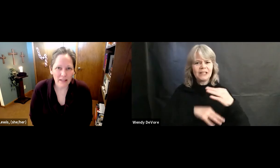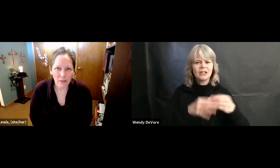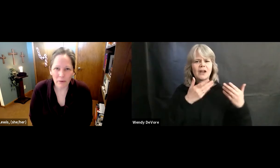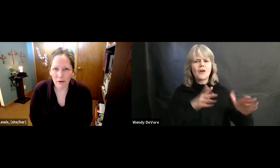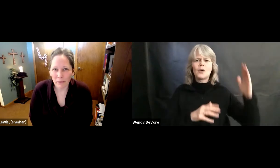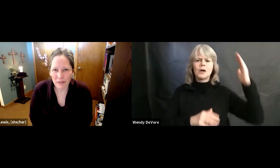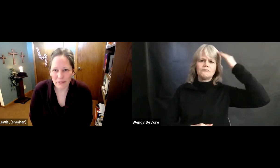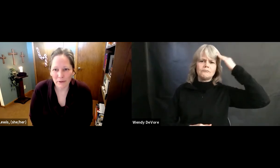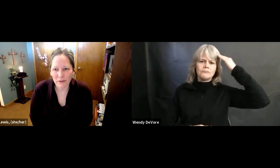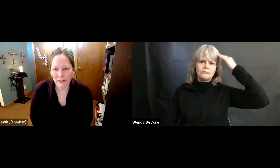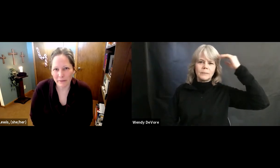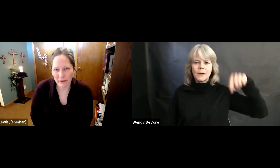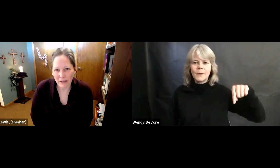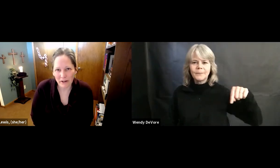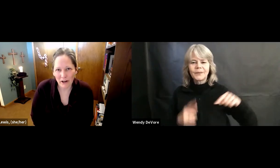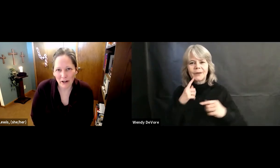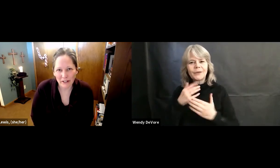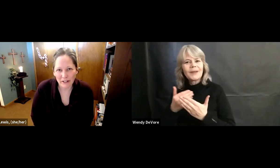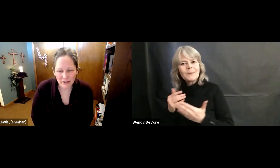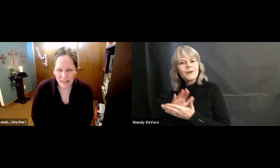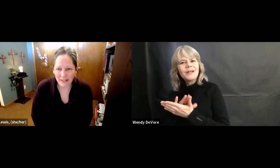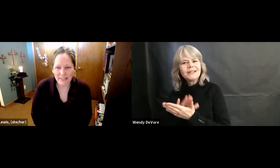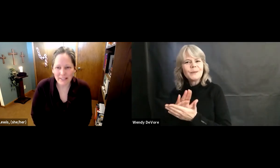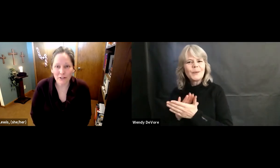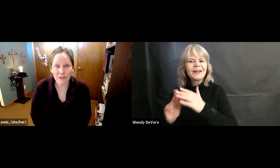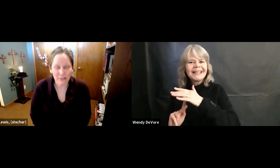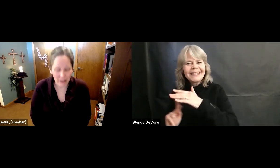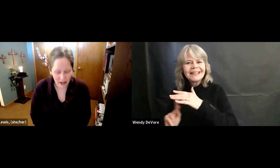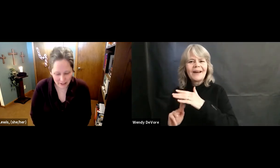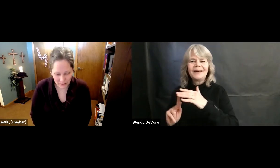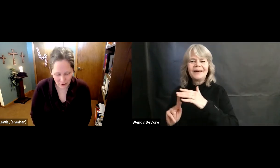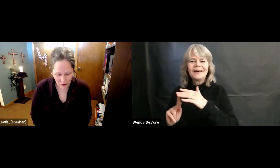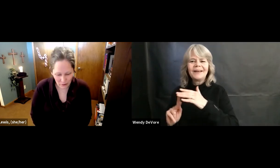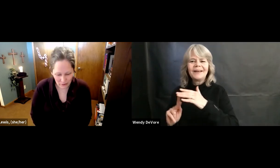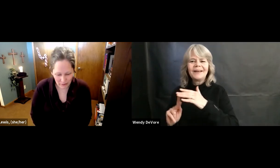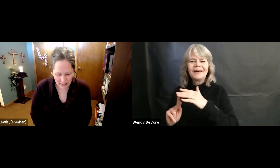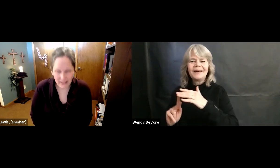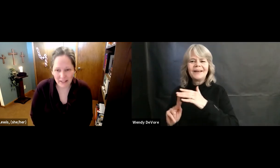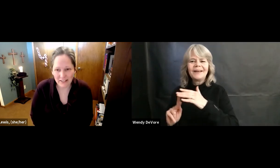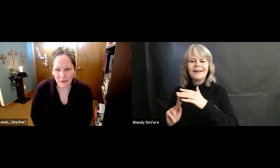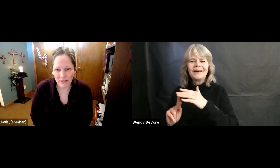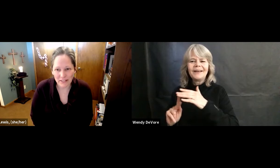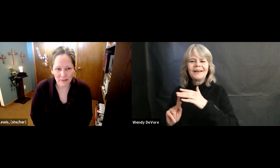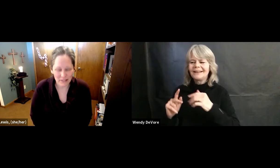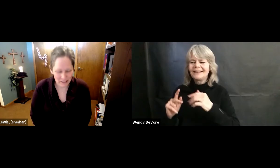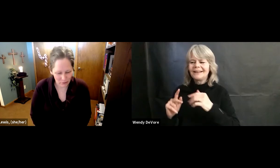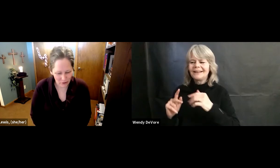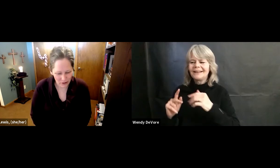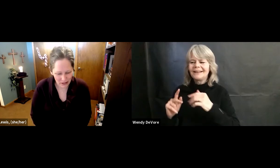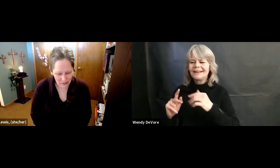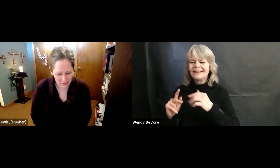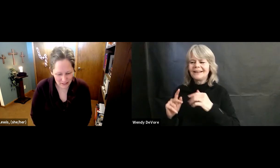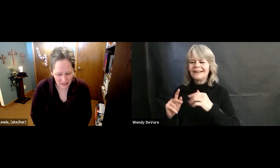I think about preschool and about kindergarten and the teachers I've gotten to know with my kids going to those kinds